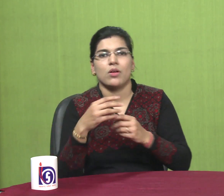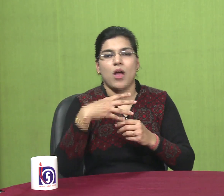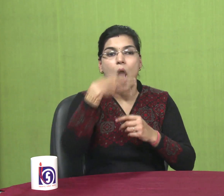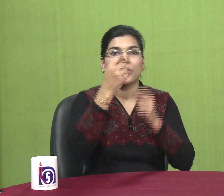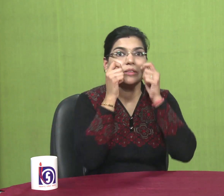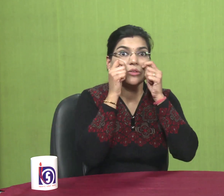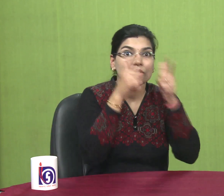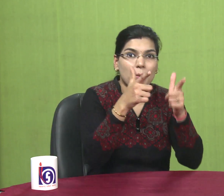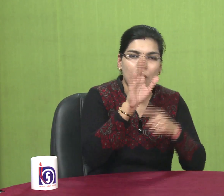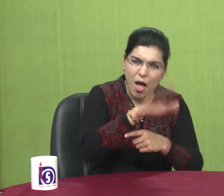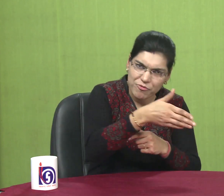iCloud, Hotmail,